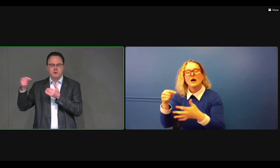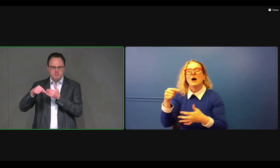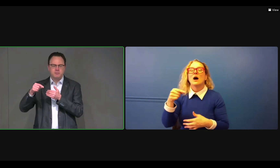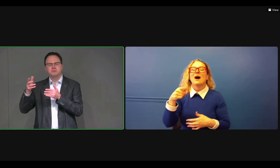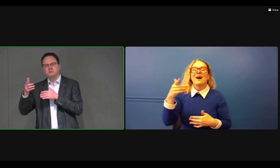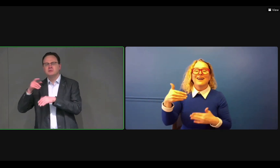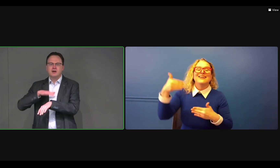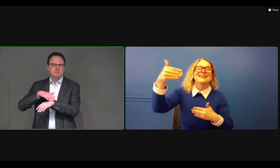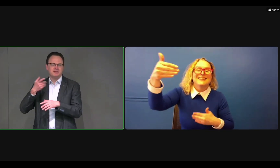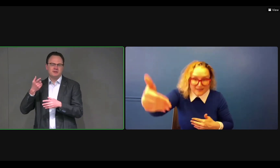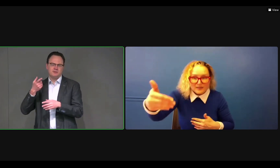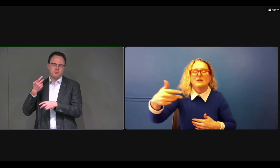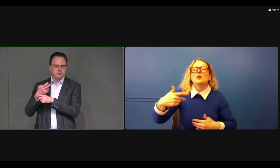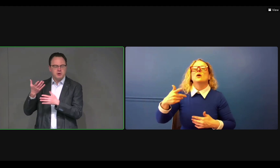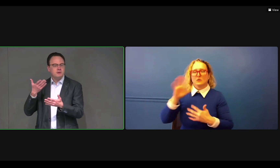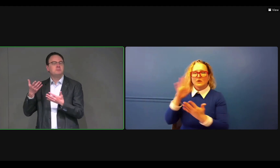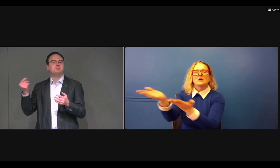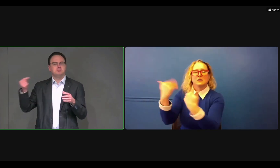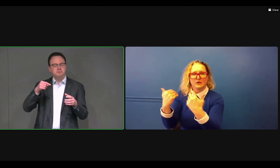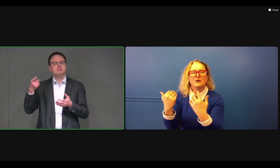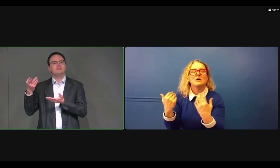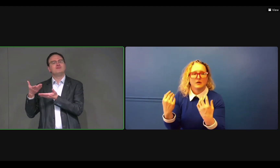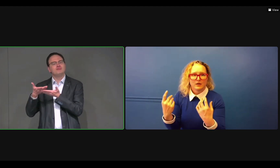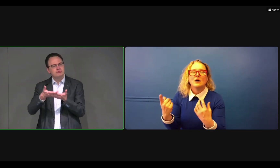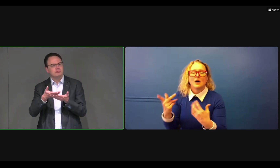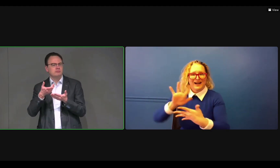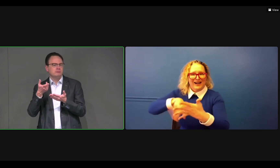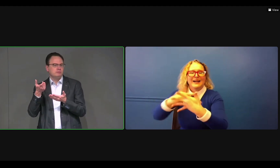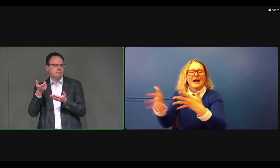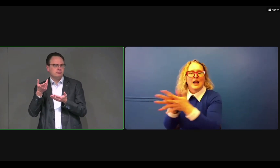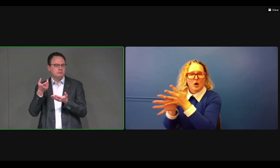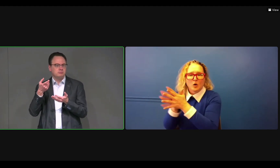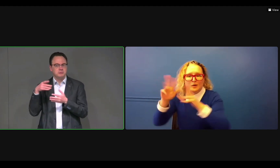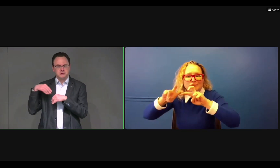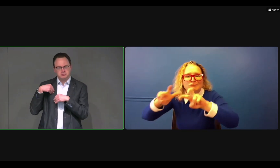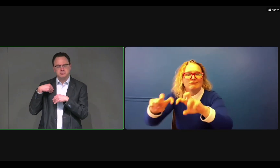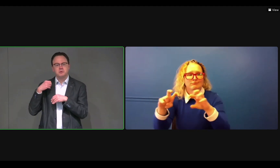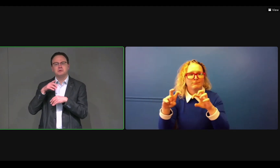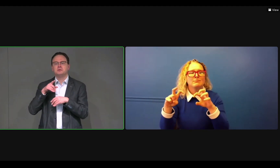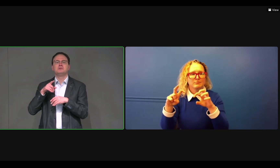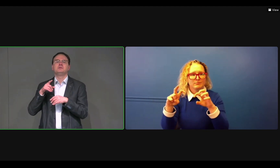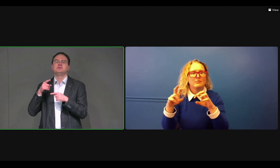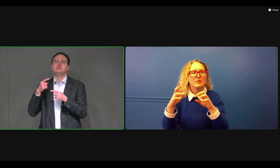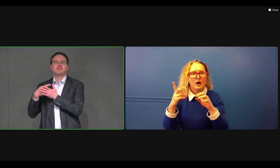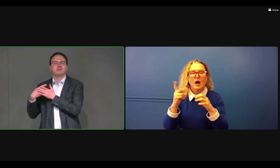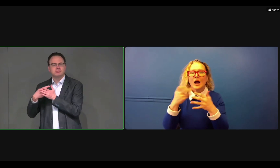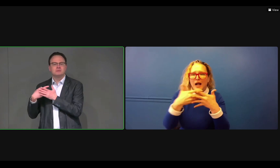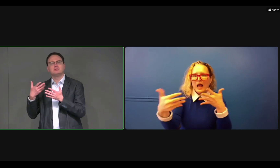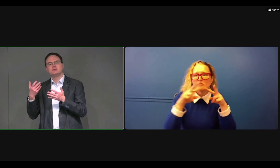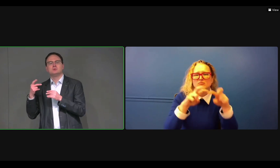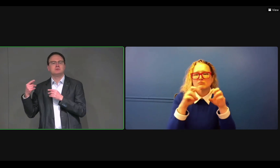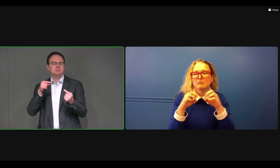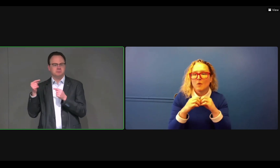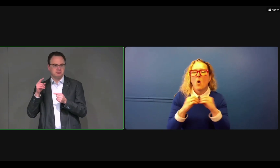having. We also brought in linguists from time to time to offer their perspective on